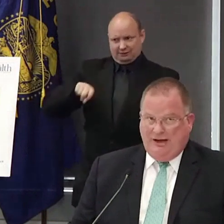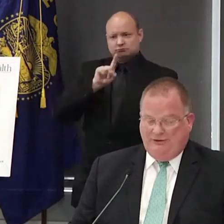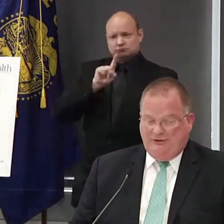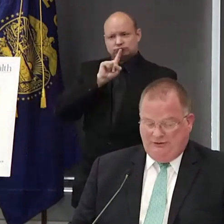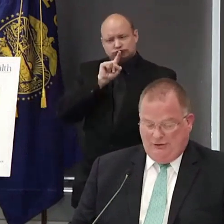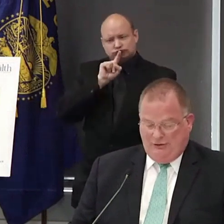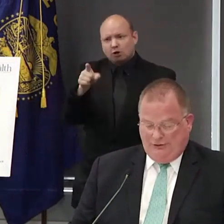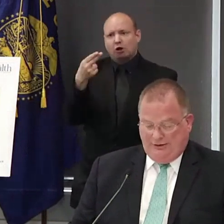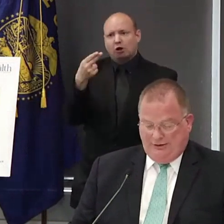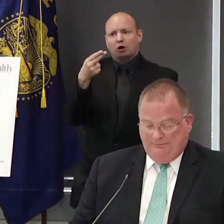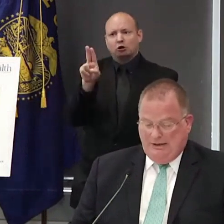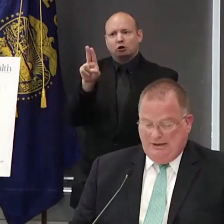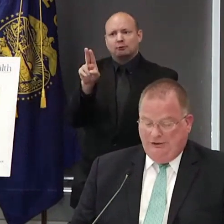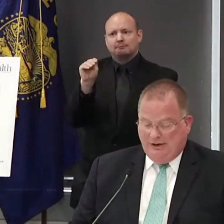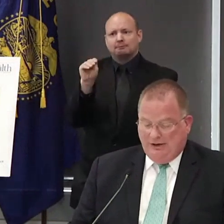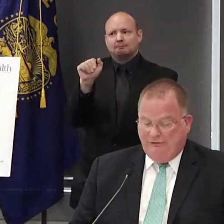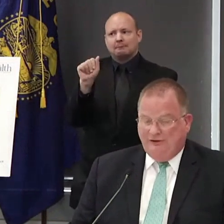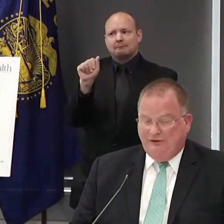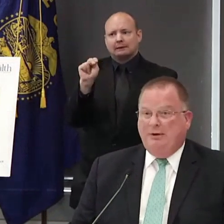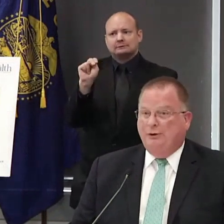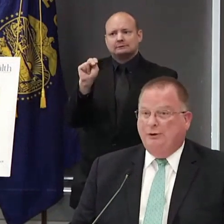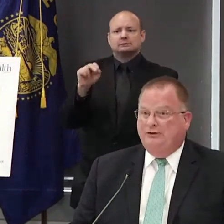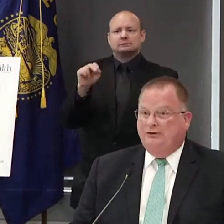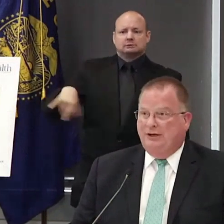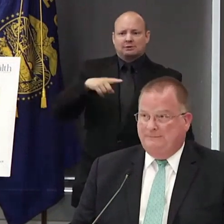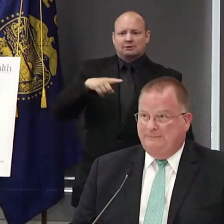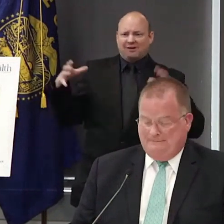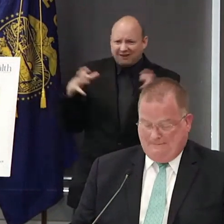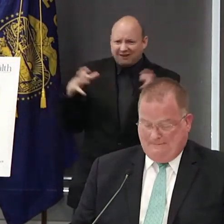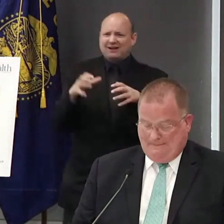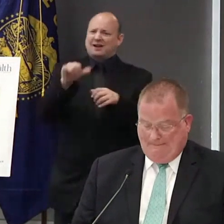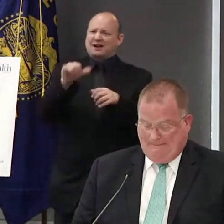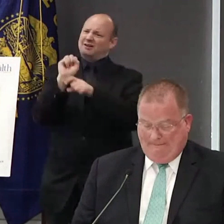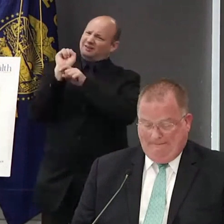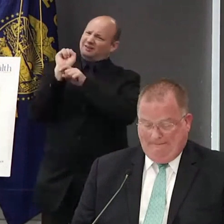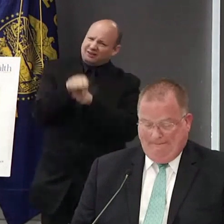collective capacity to overcome grave threats by working together.